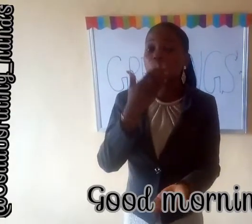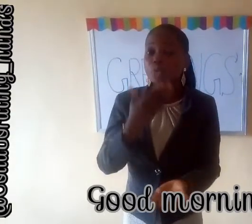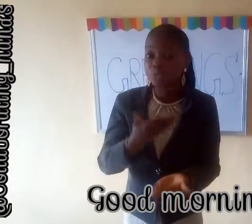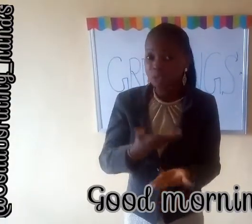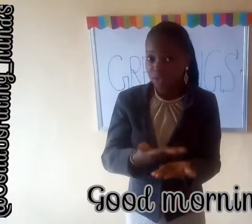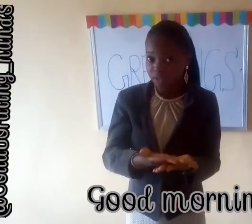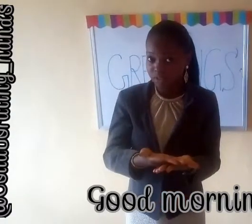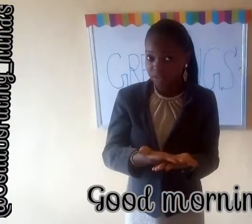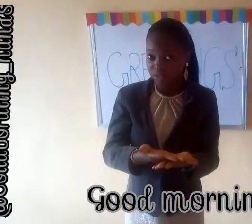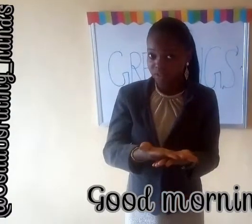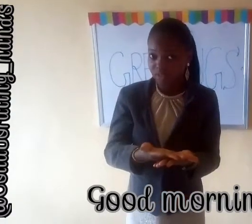Good.